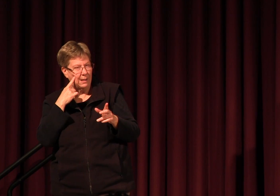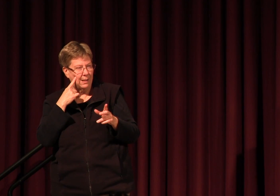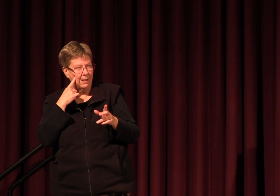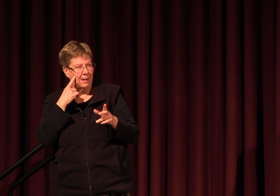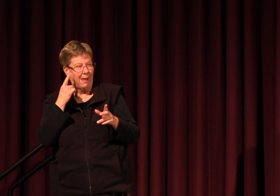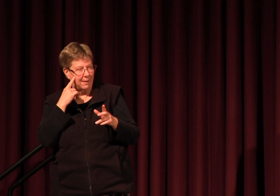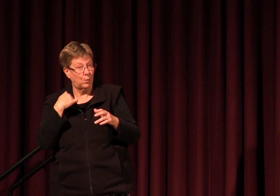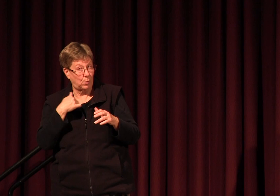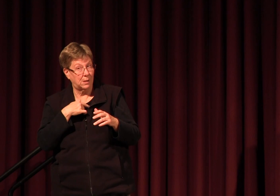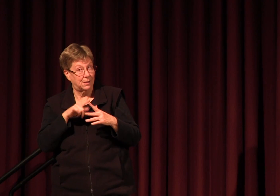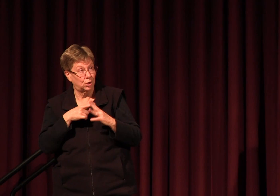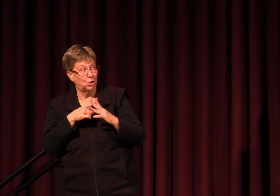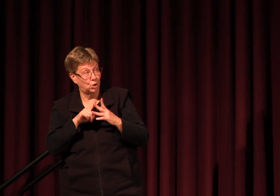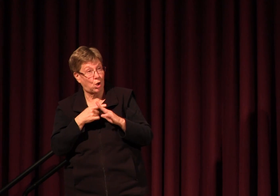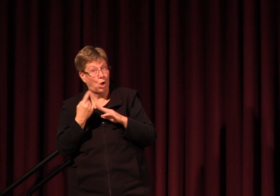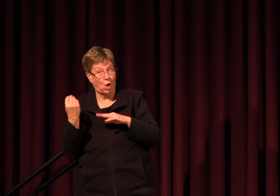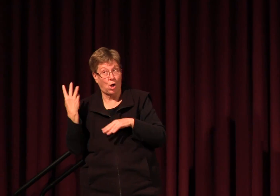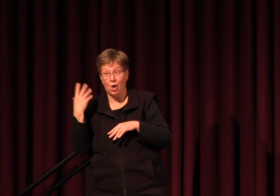I think we're gonna start, okay.